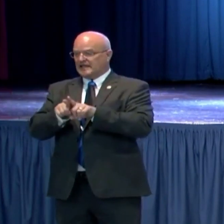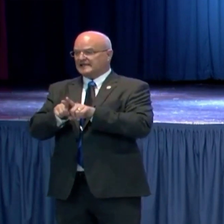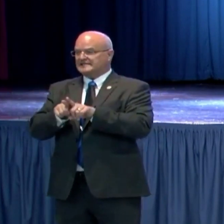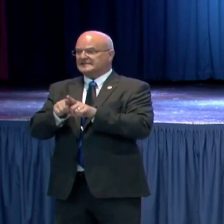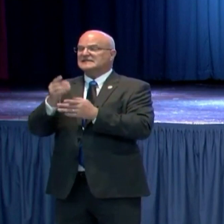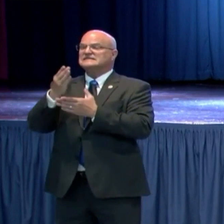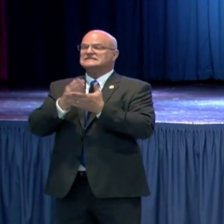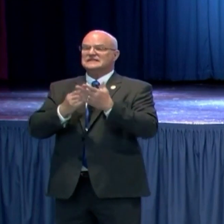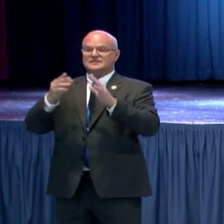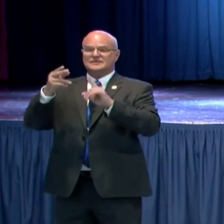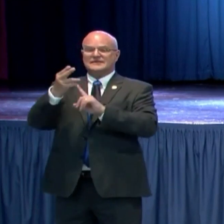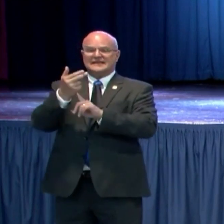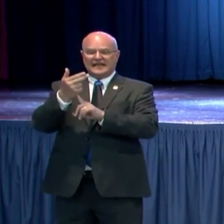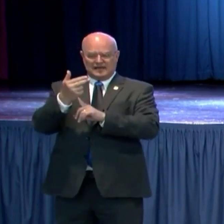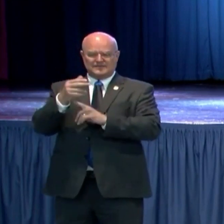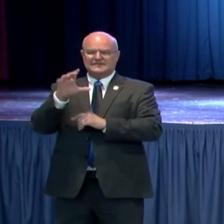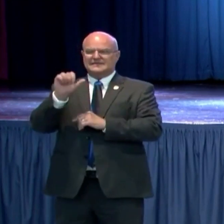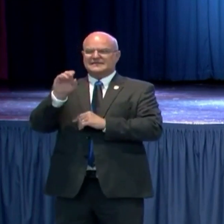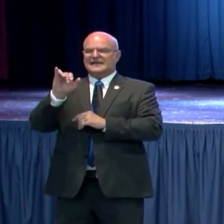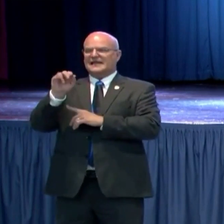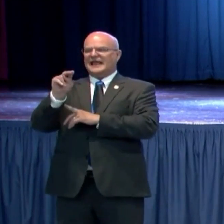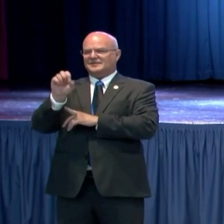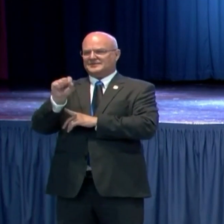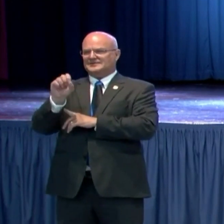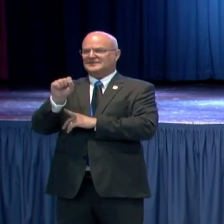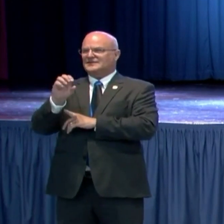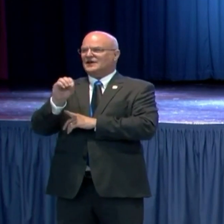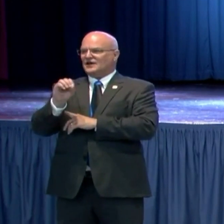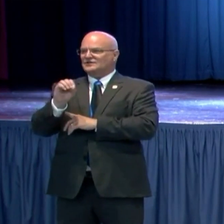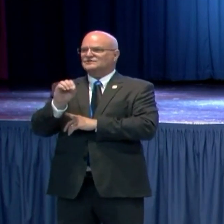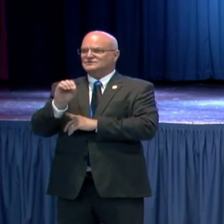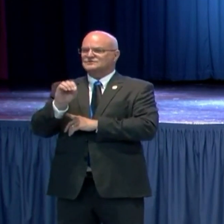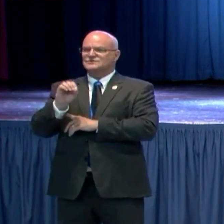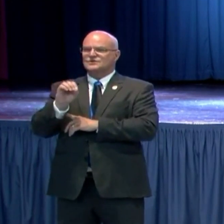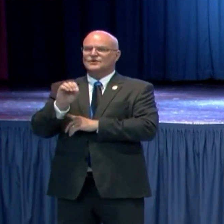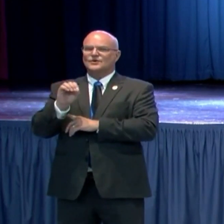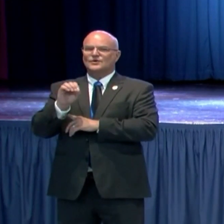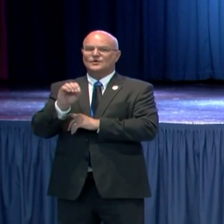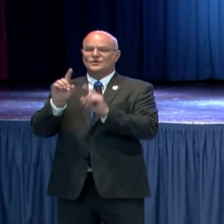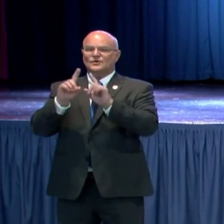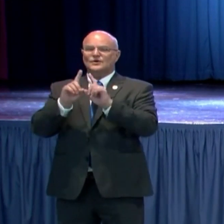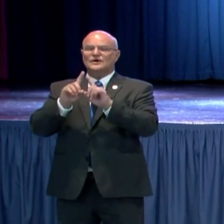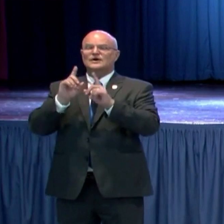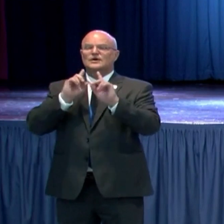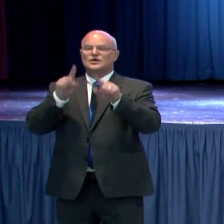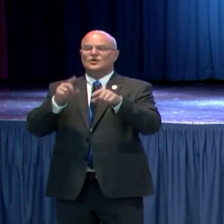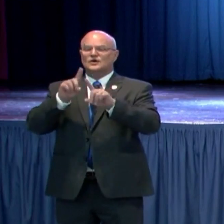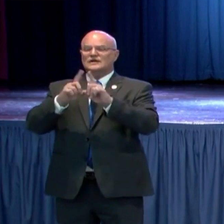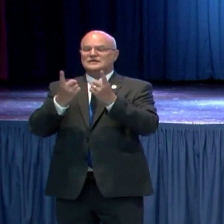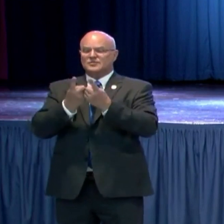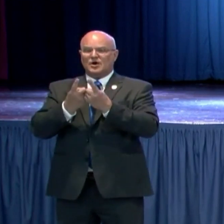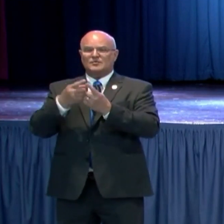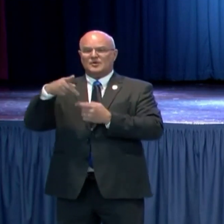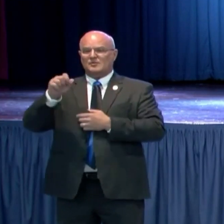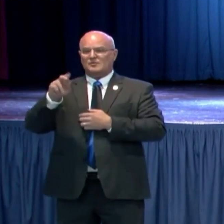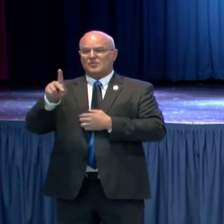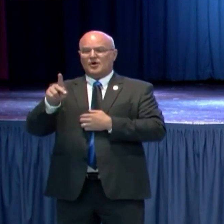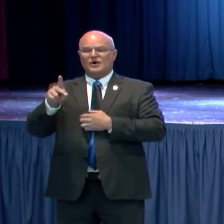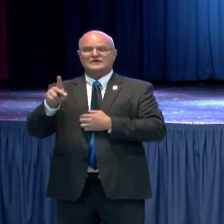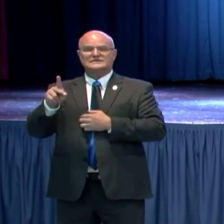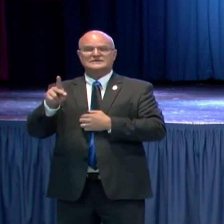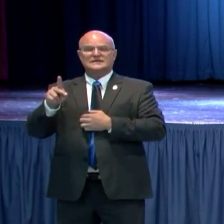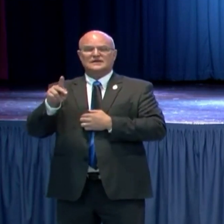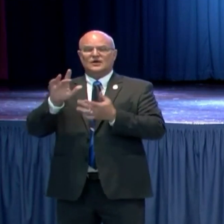as some of the cabins. And so you go on the Department of Parks, Heritage, and Tourism website and get